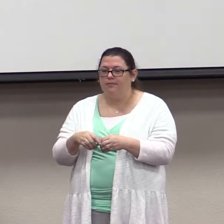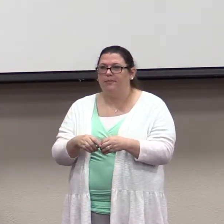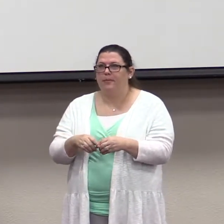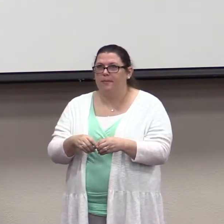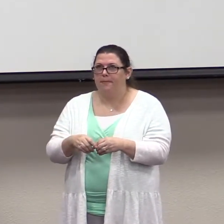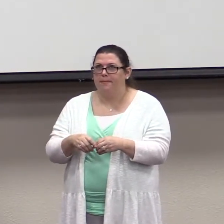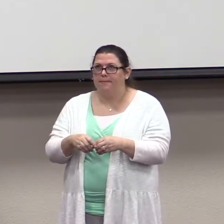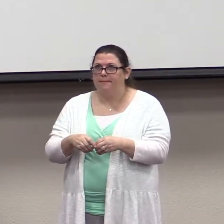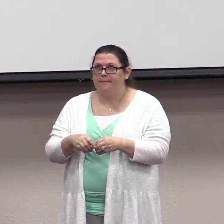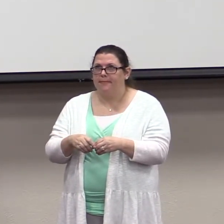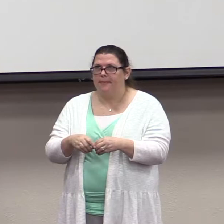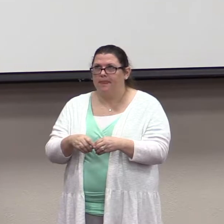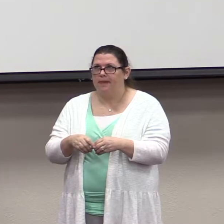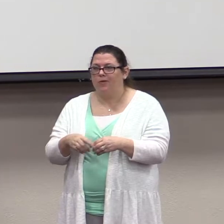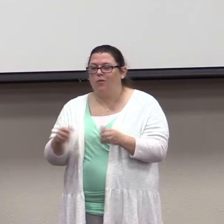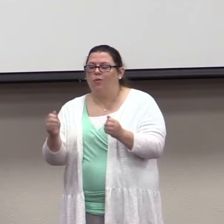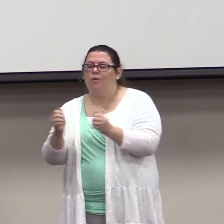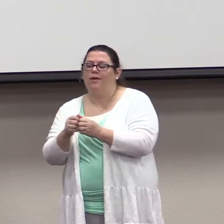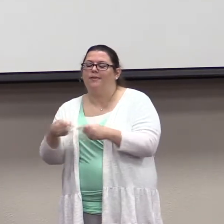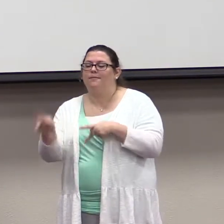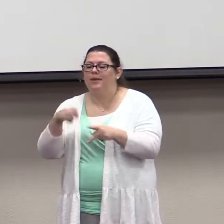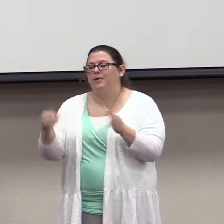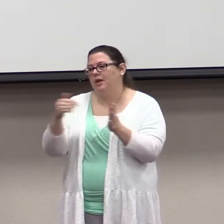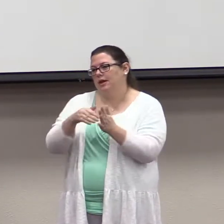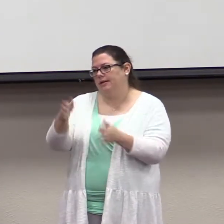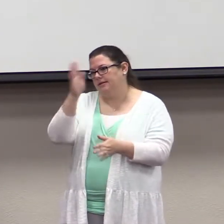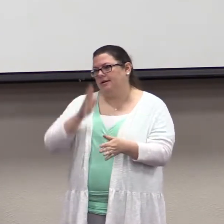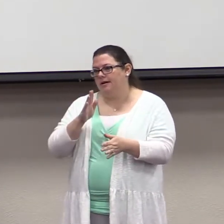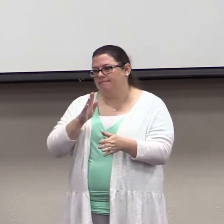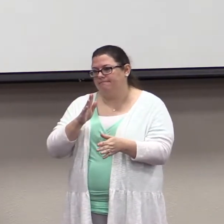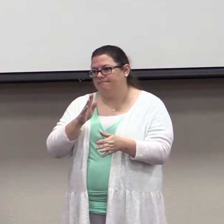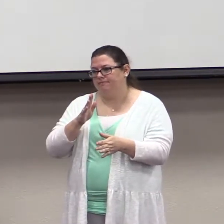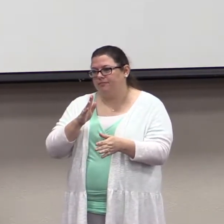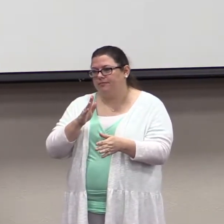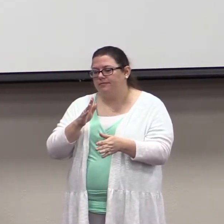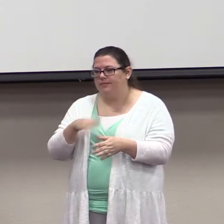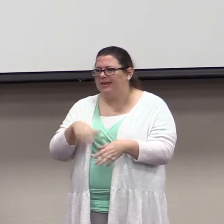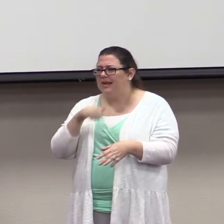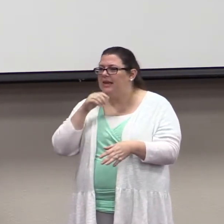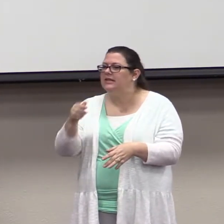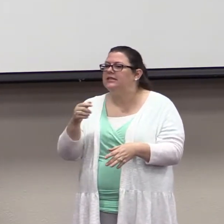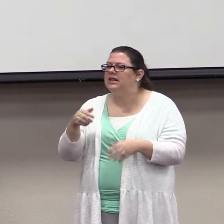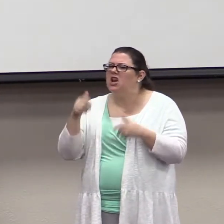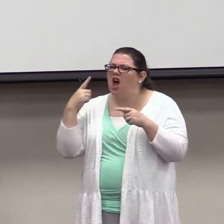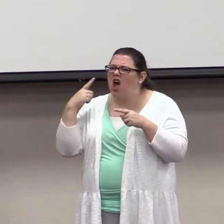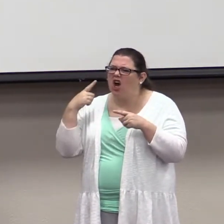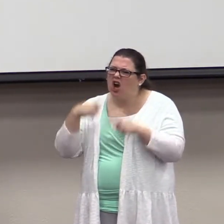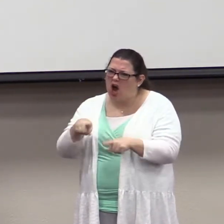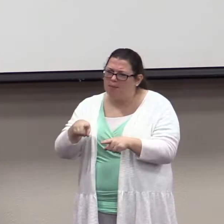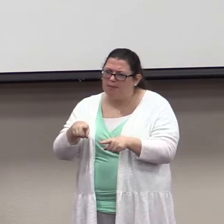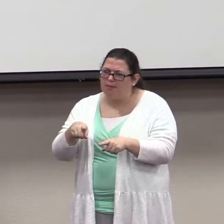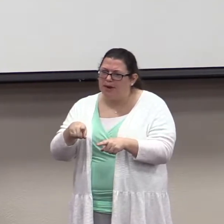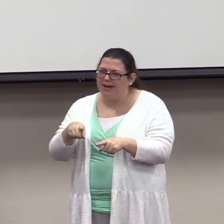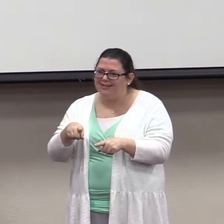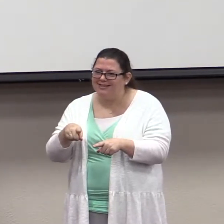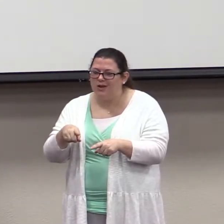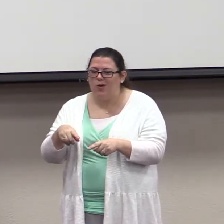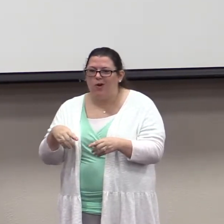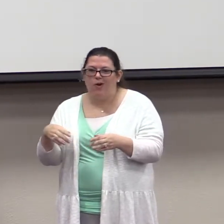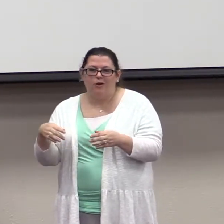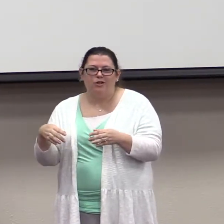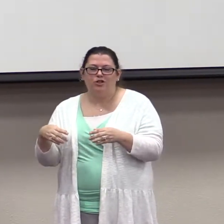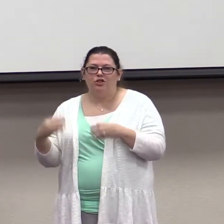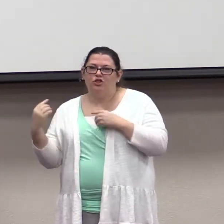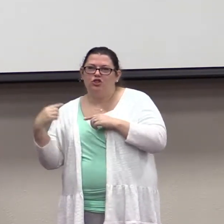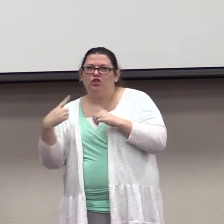with. Yet Joshua enforced God's directives without compromise. In Joshua 11:15, the passage that Brad